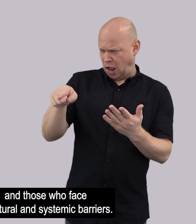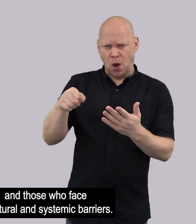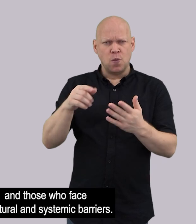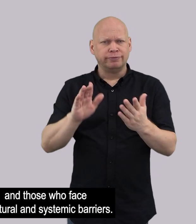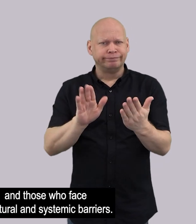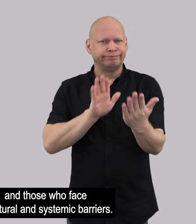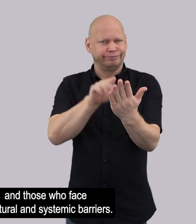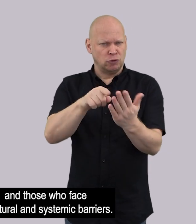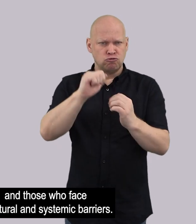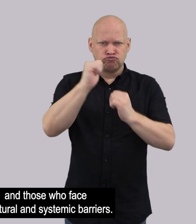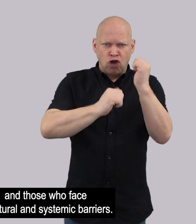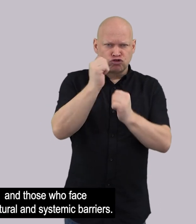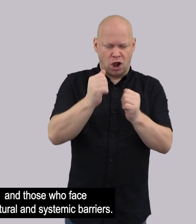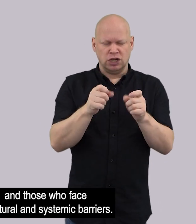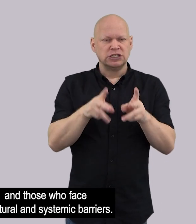face structural and systemic barriers.